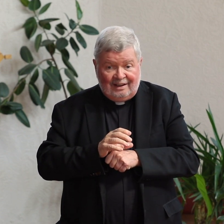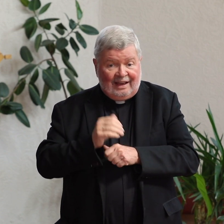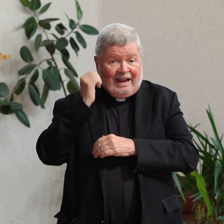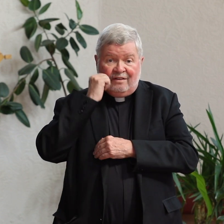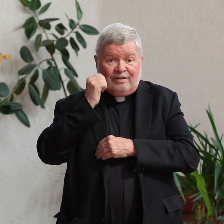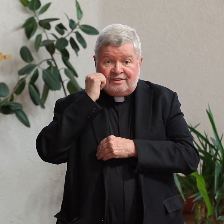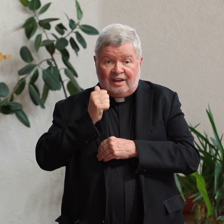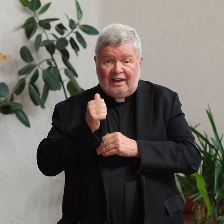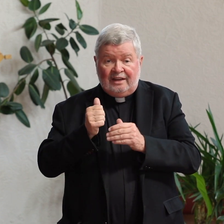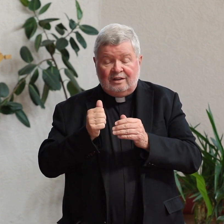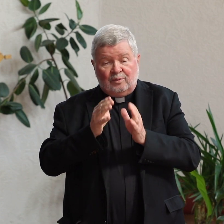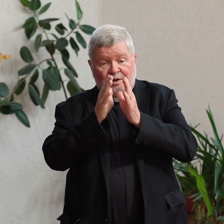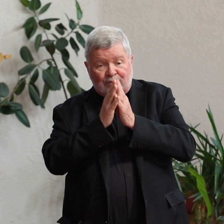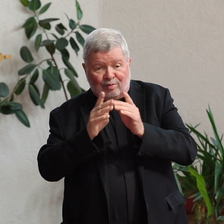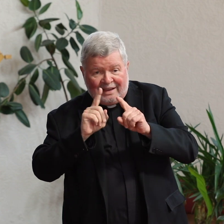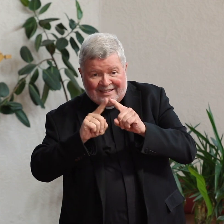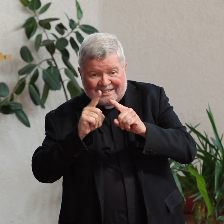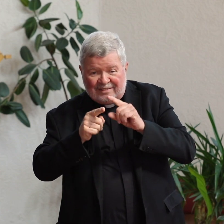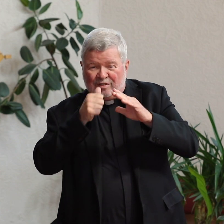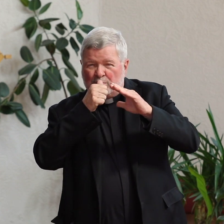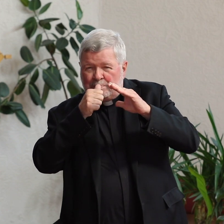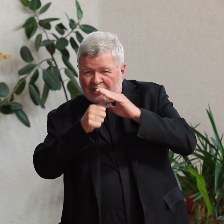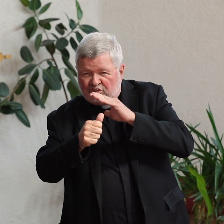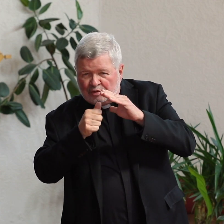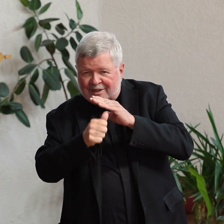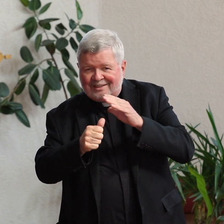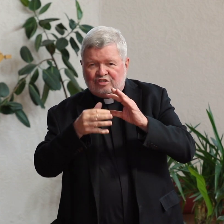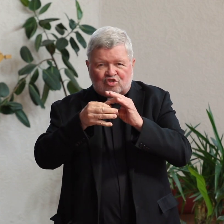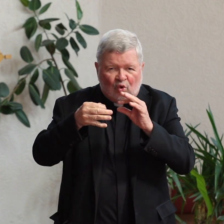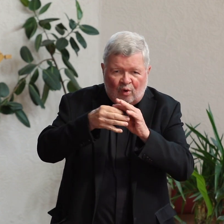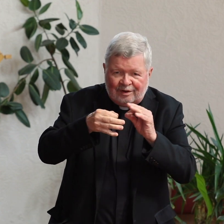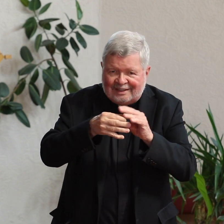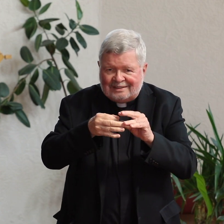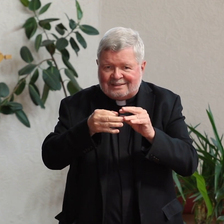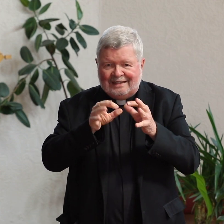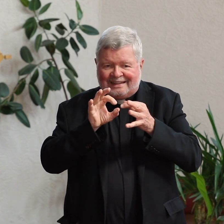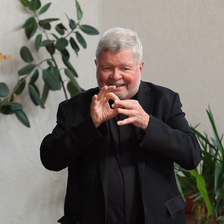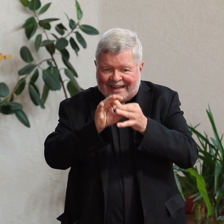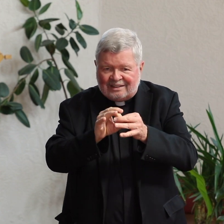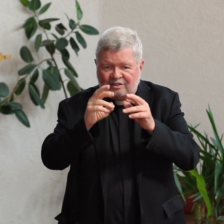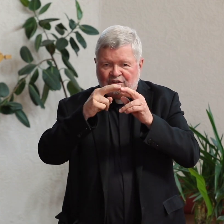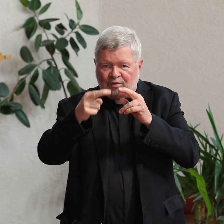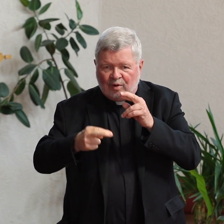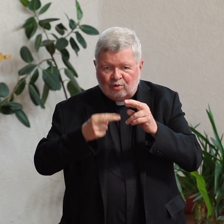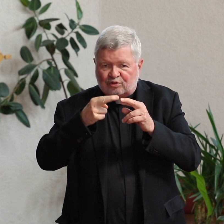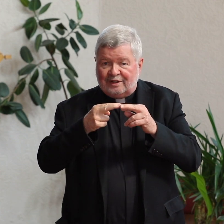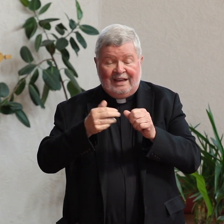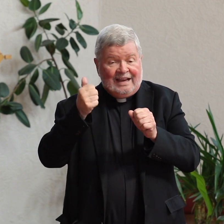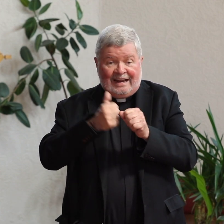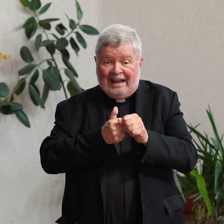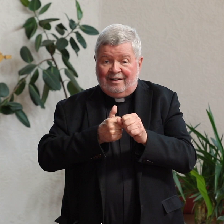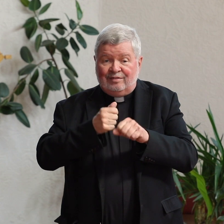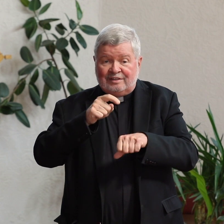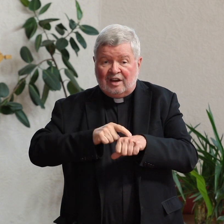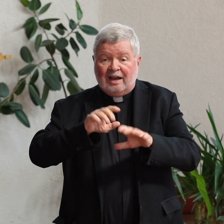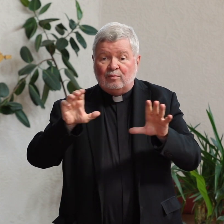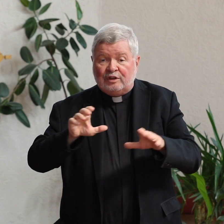And every day we can pray the different mysteries, stories connected to the Rosary. And every time we